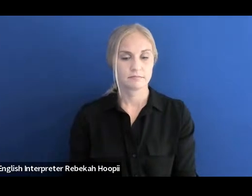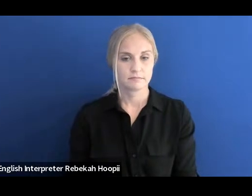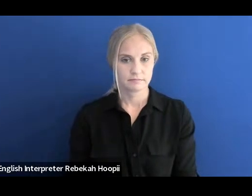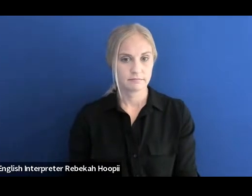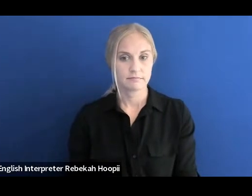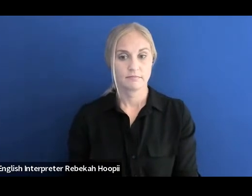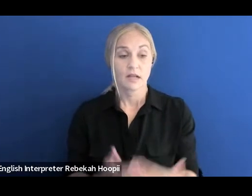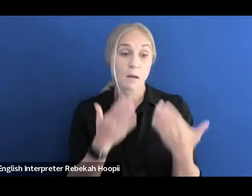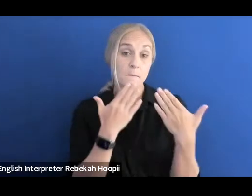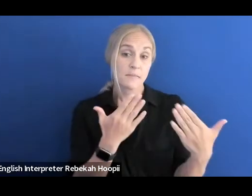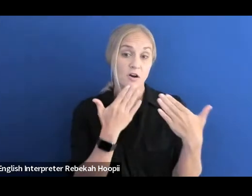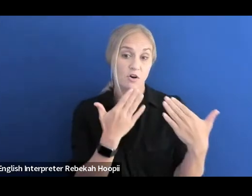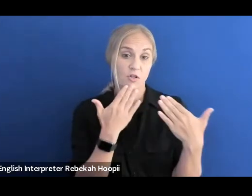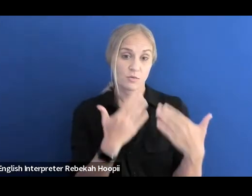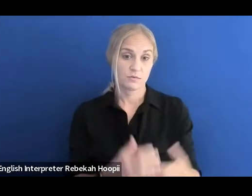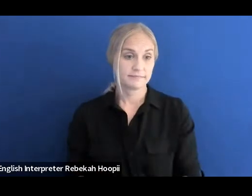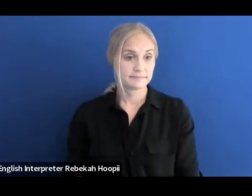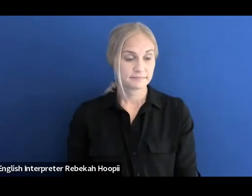Mahalo.